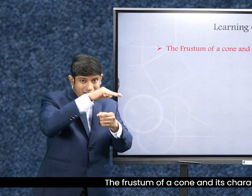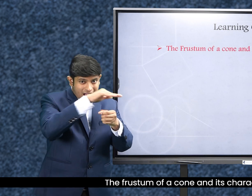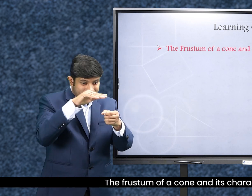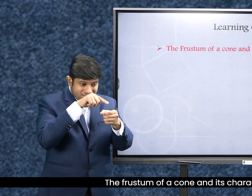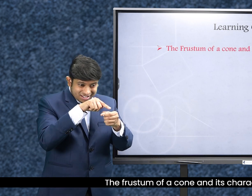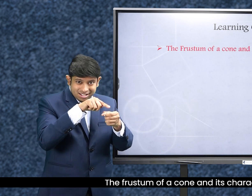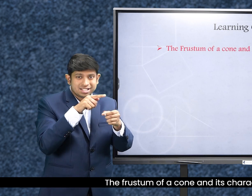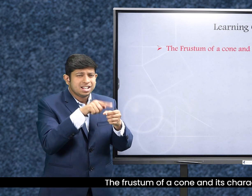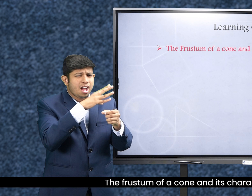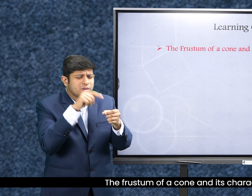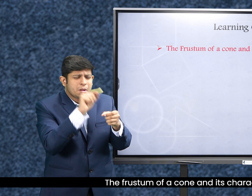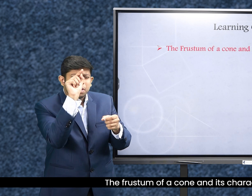and its characteristics,